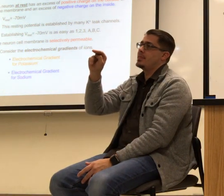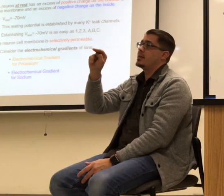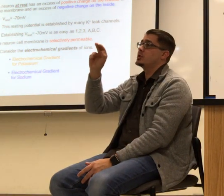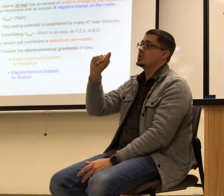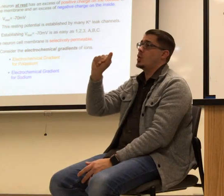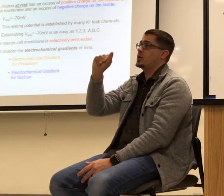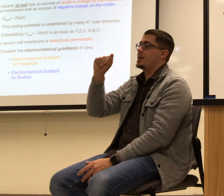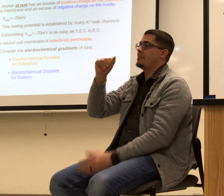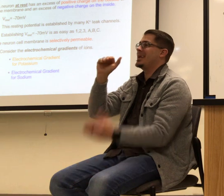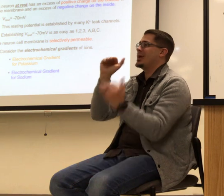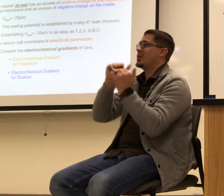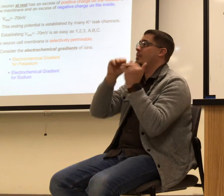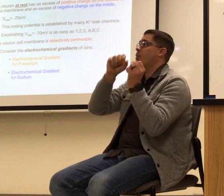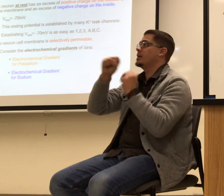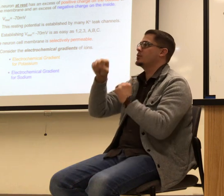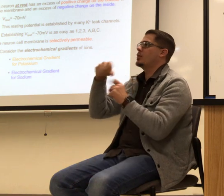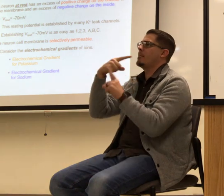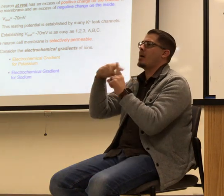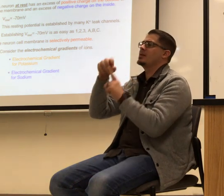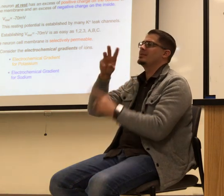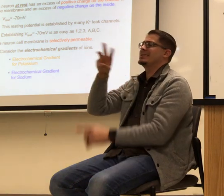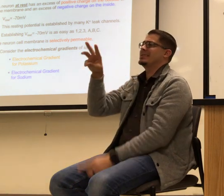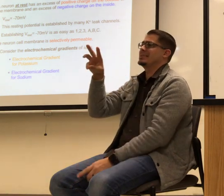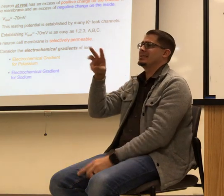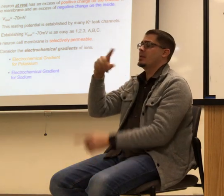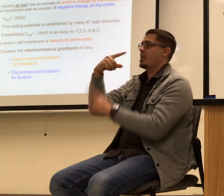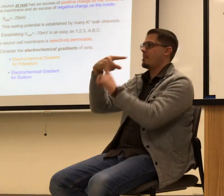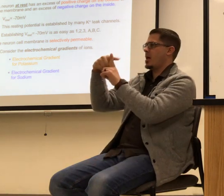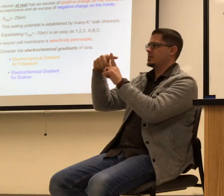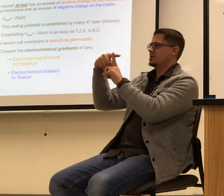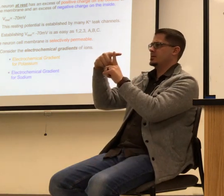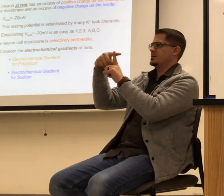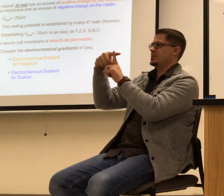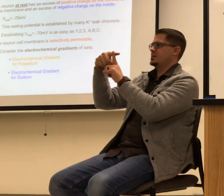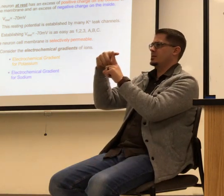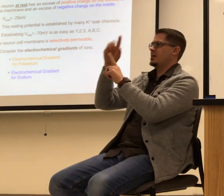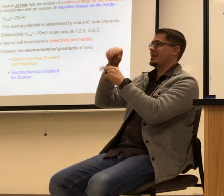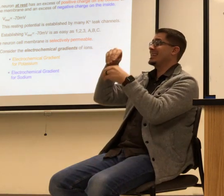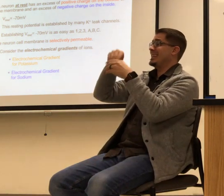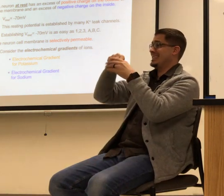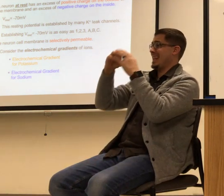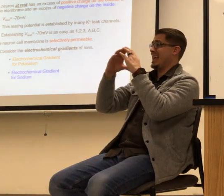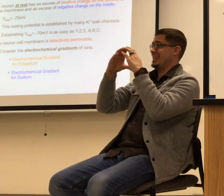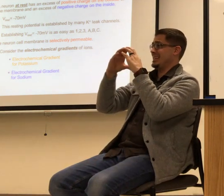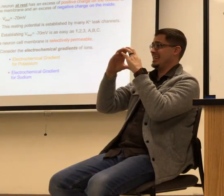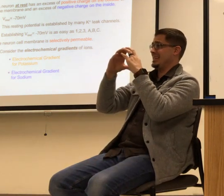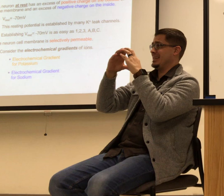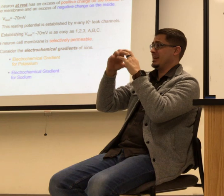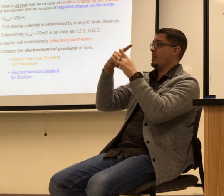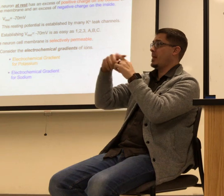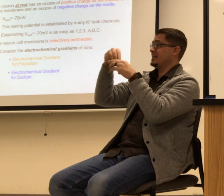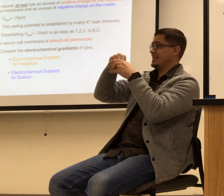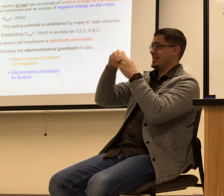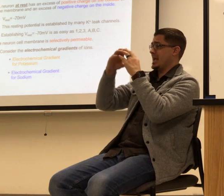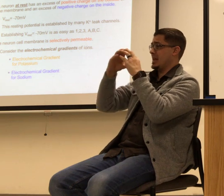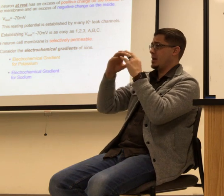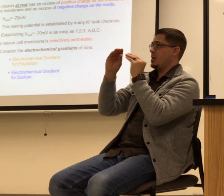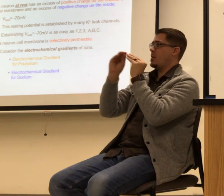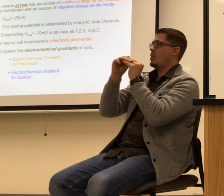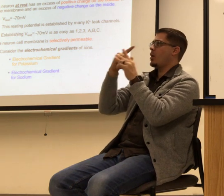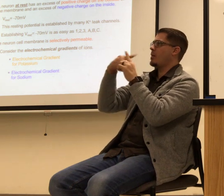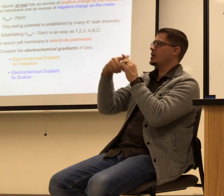Plus 66. So what that means is the plus is the inside of the cell more positive or more